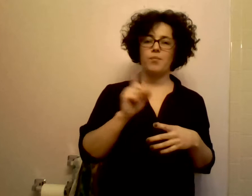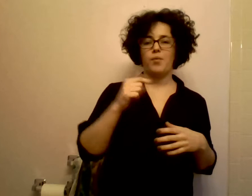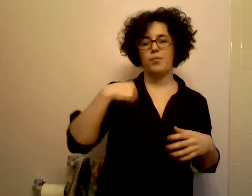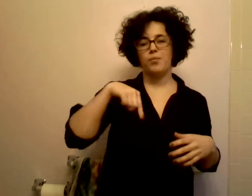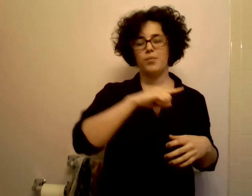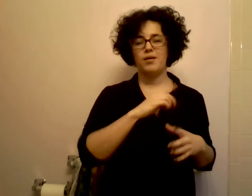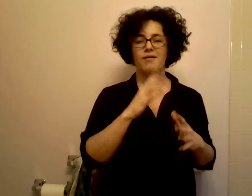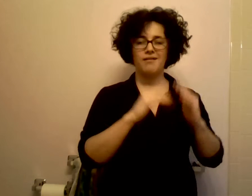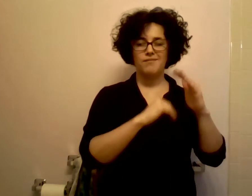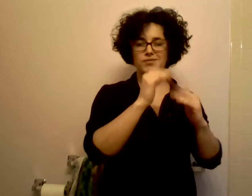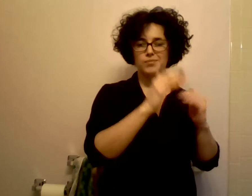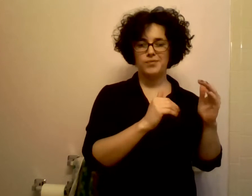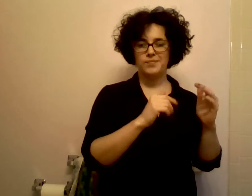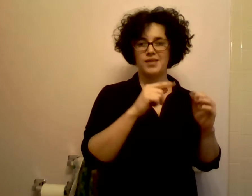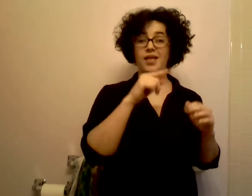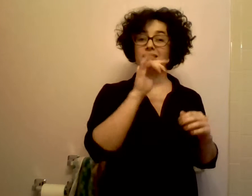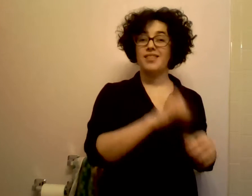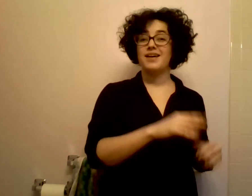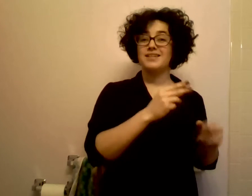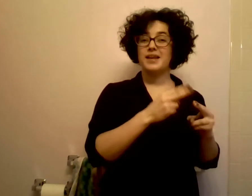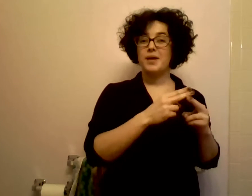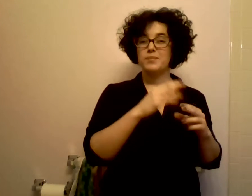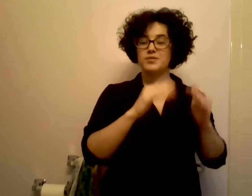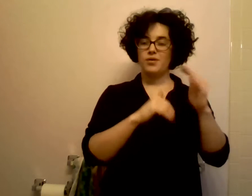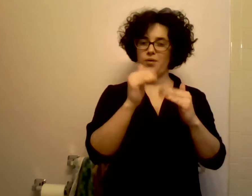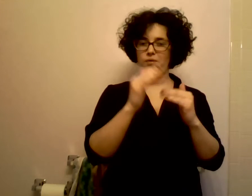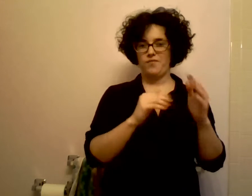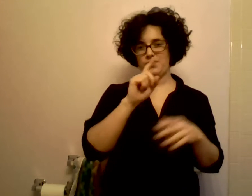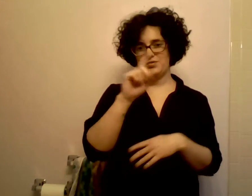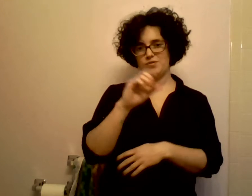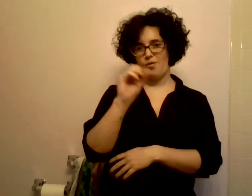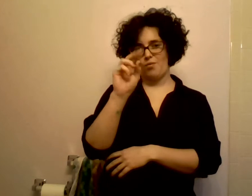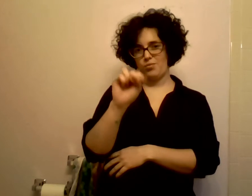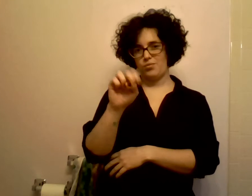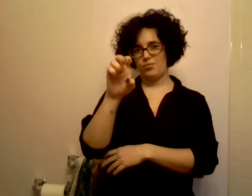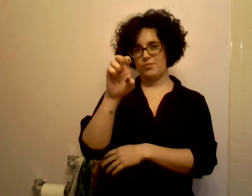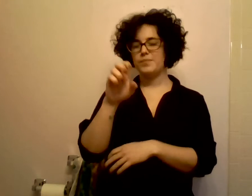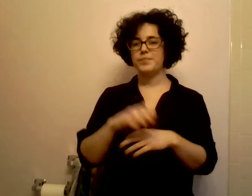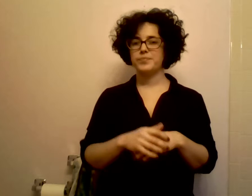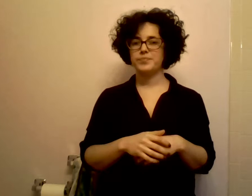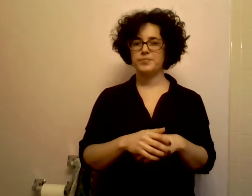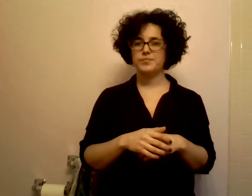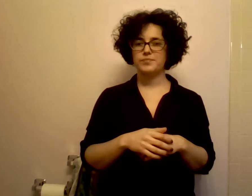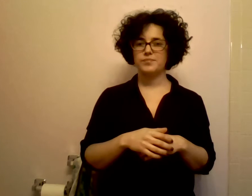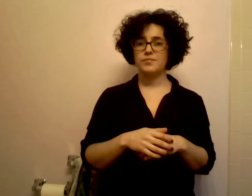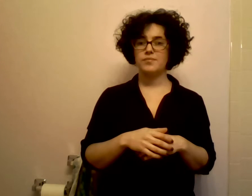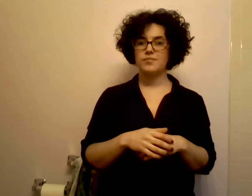past experiences, our perceptions of our capabilities, and our willingness to be out in the